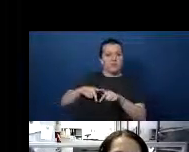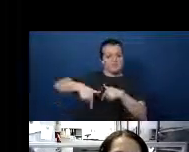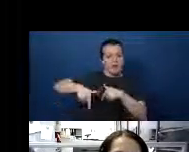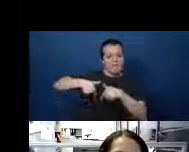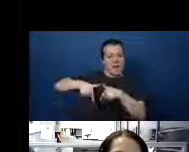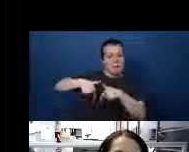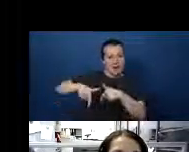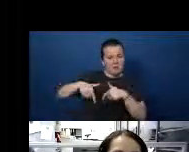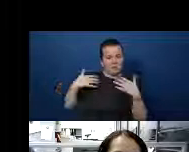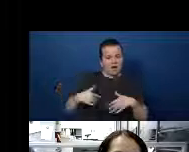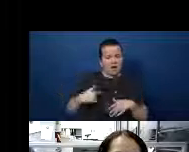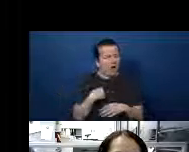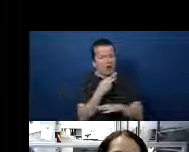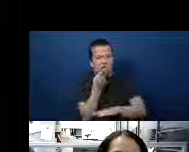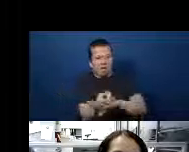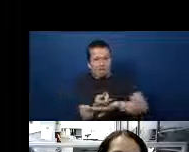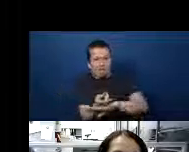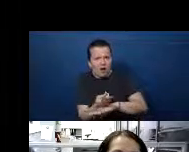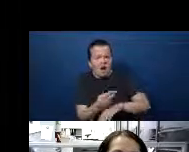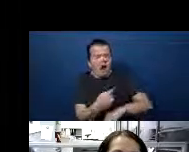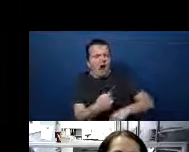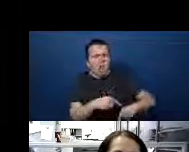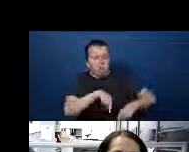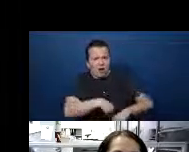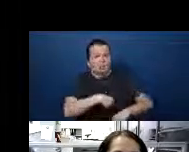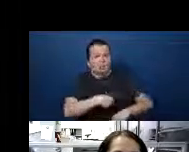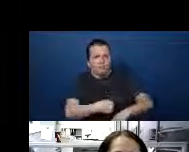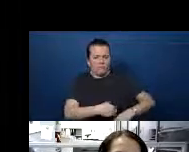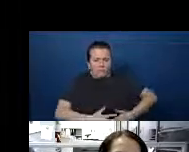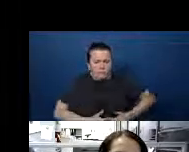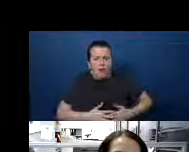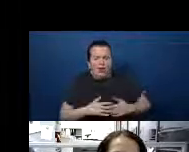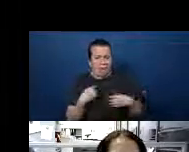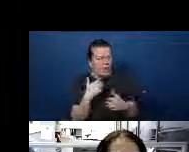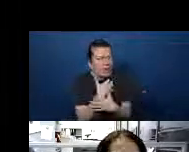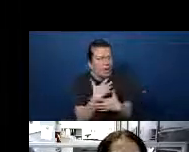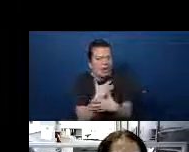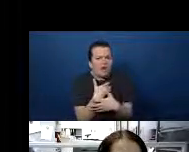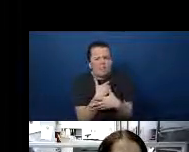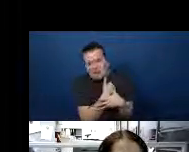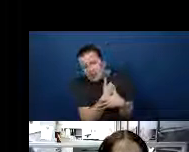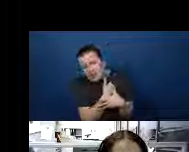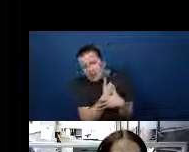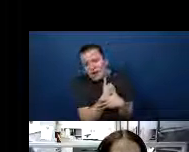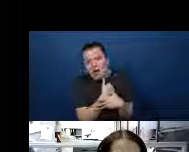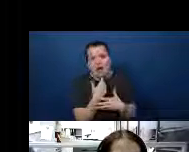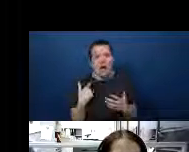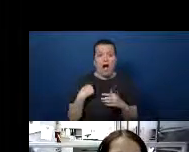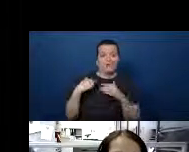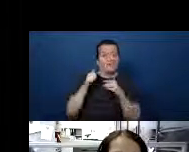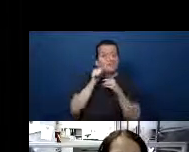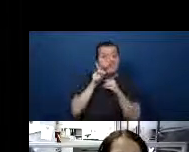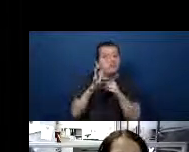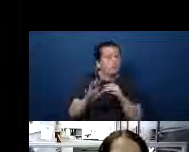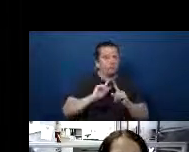lying on the ground and let them kick on me. I became so frightened that I didn't dare to go to school.